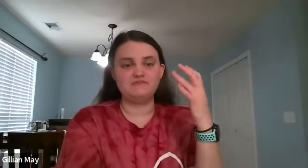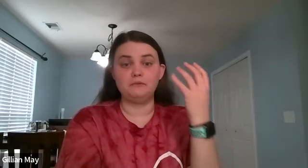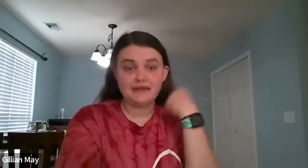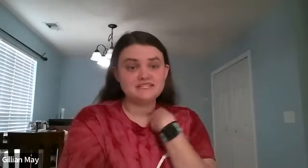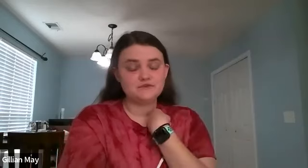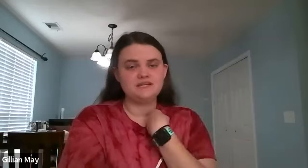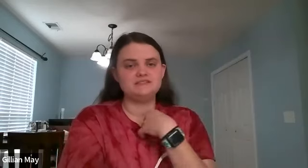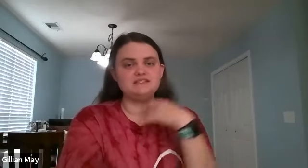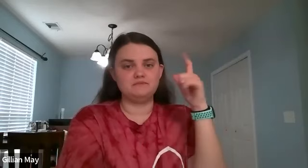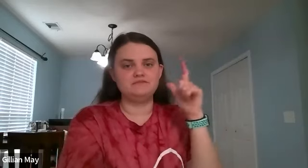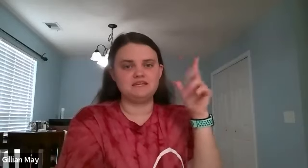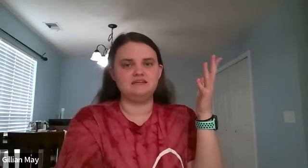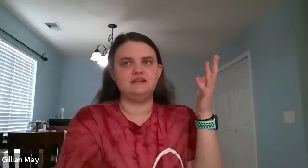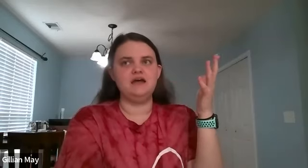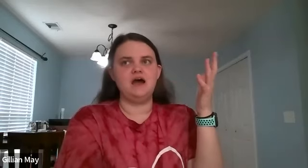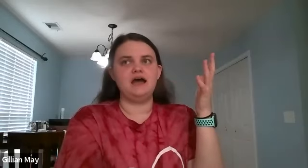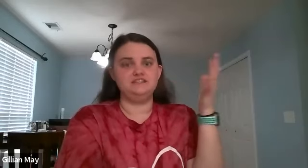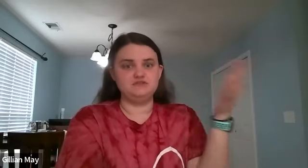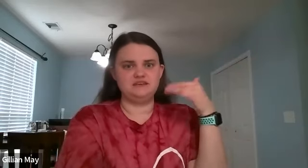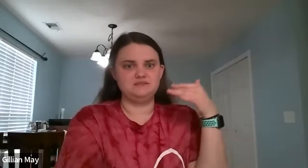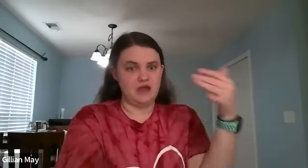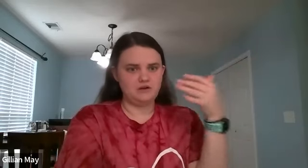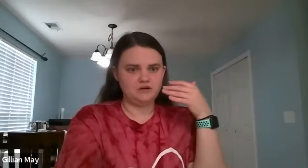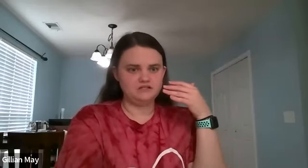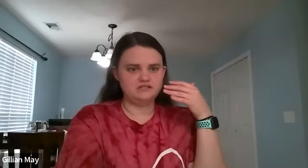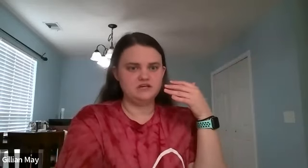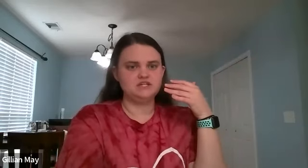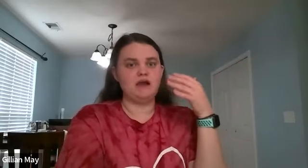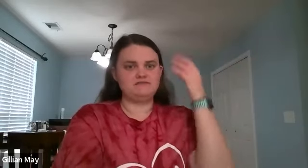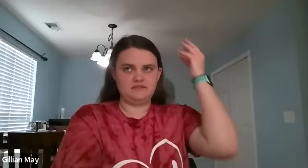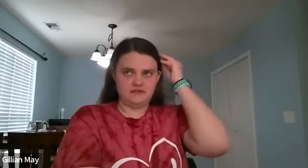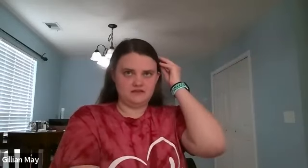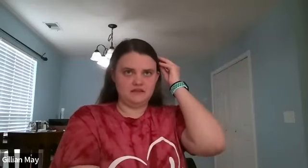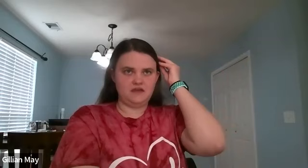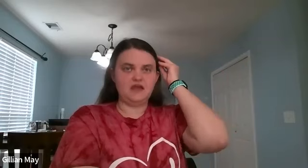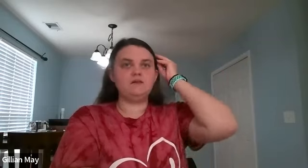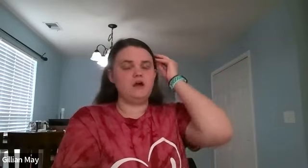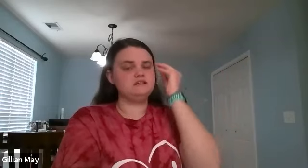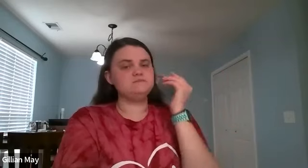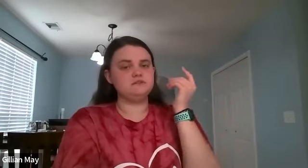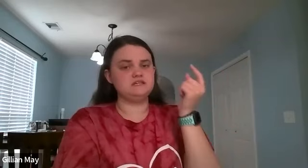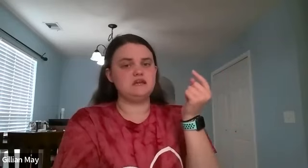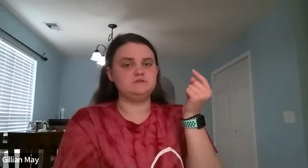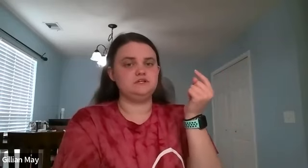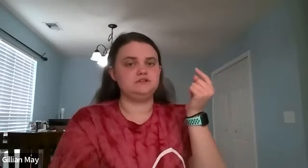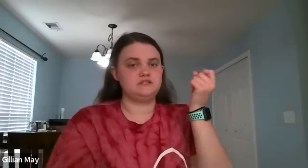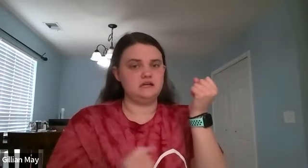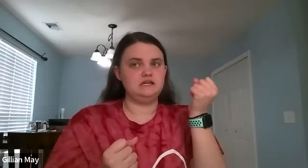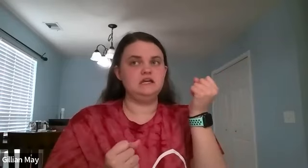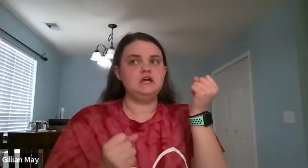for me, at least for me, because since I'm left-handed, I do things backwards. So I have to think like that. And a lot of times what they say is when you're signing is